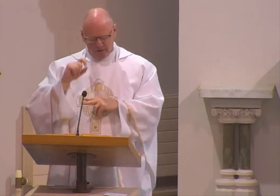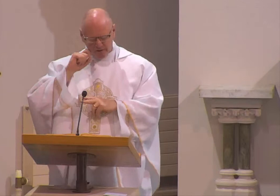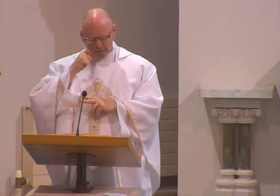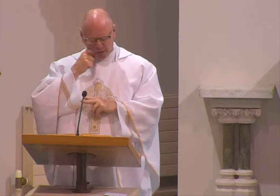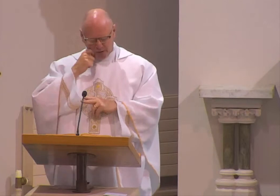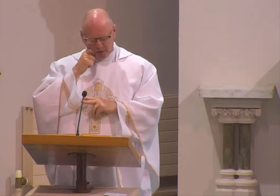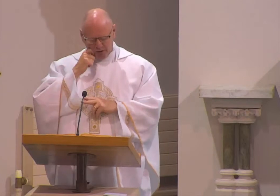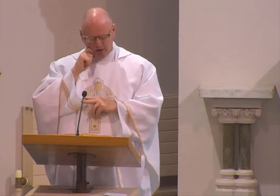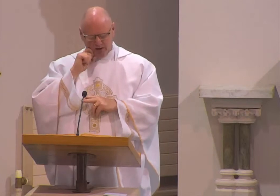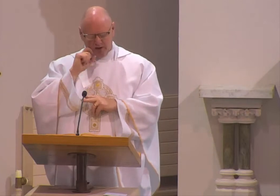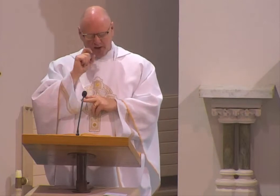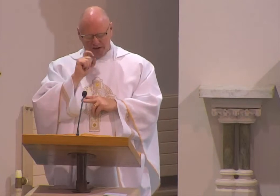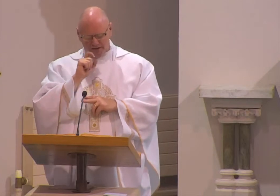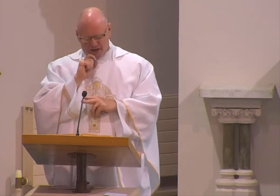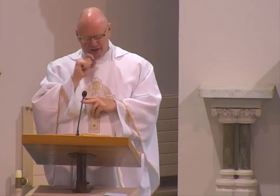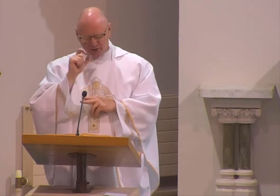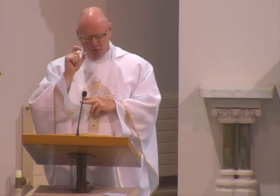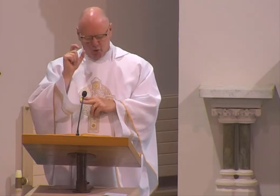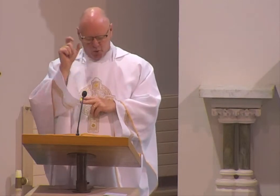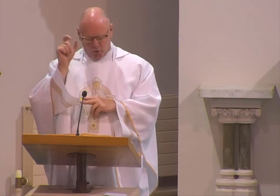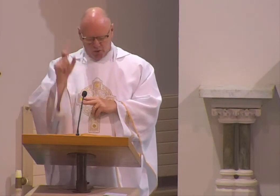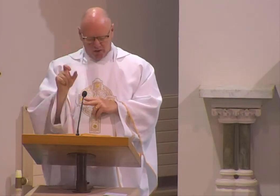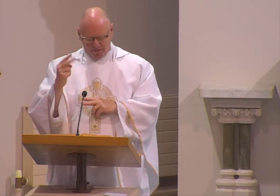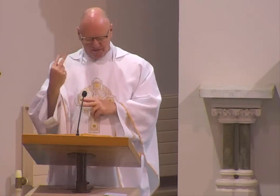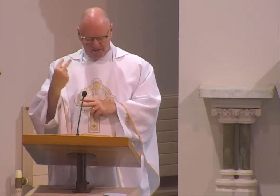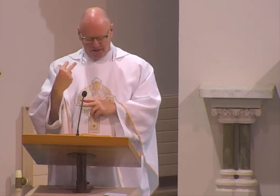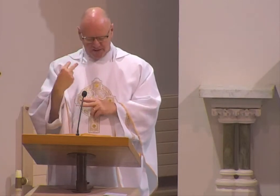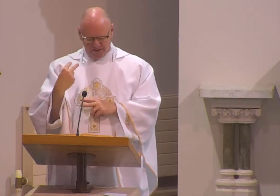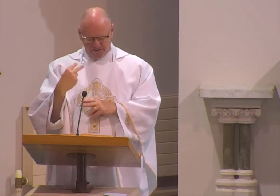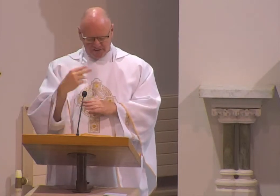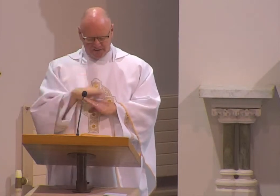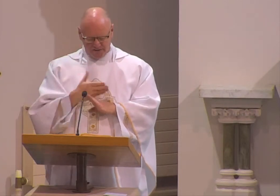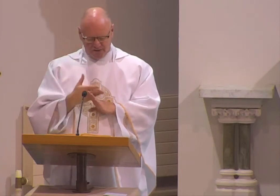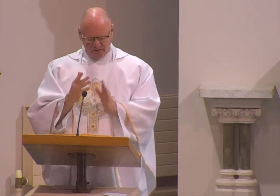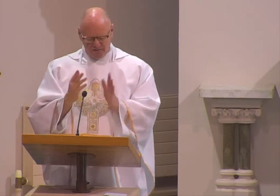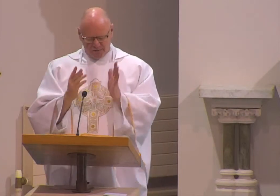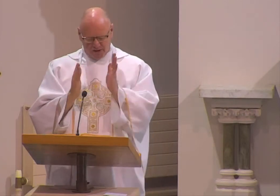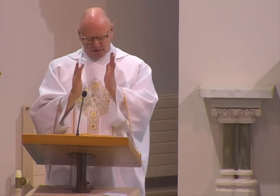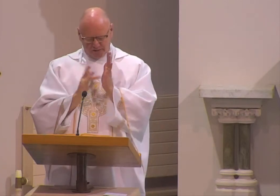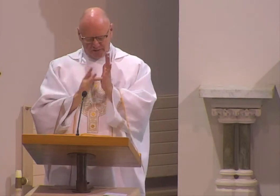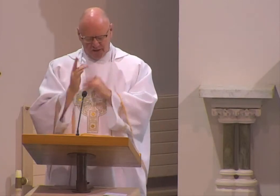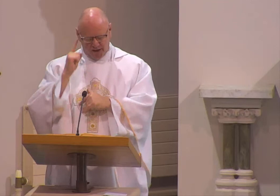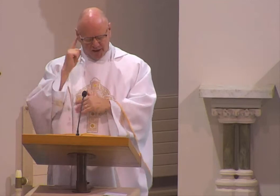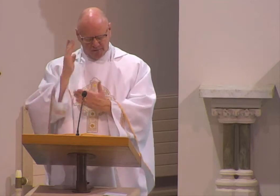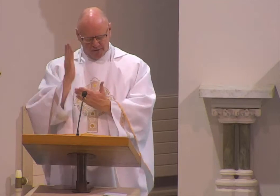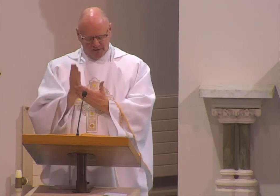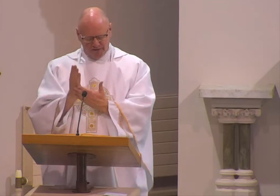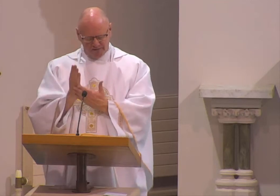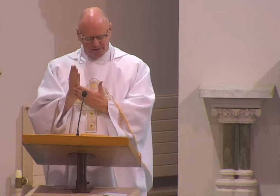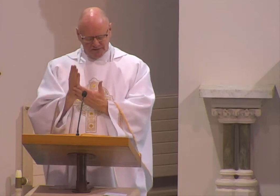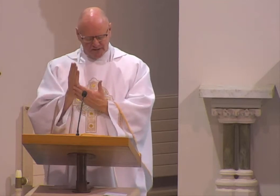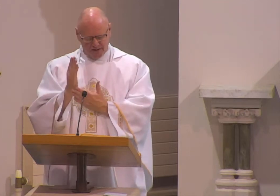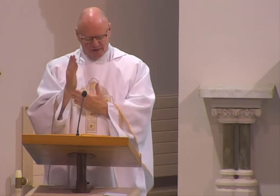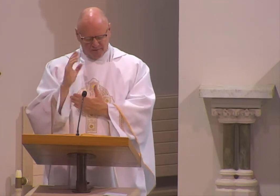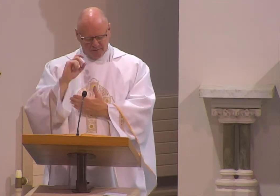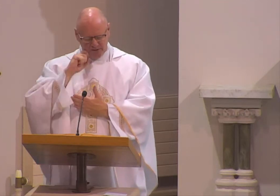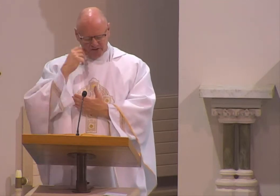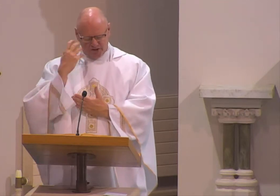will is that whoever sees the Son of Man and believes in him shall